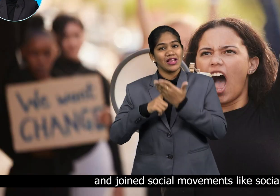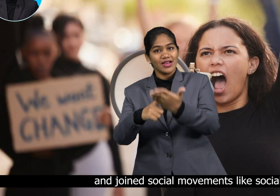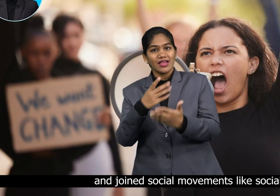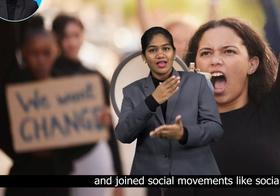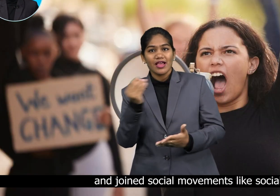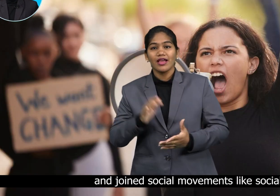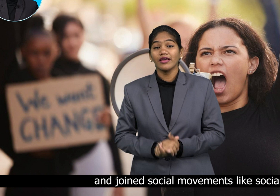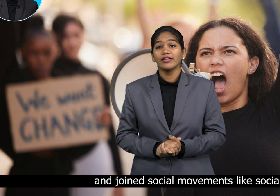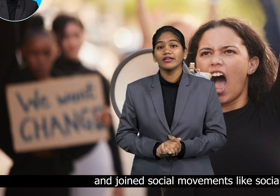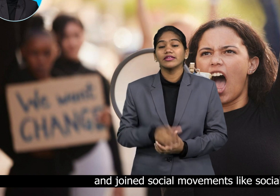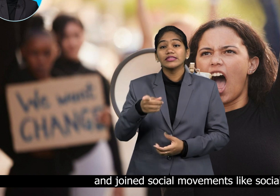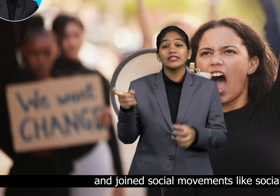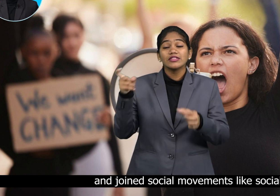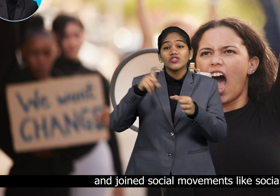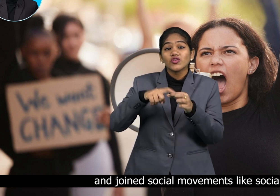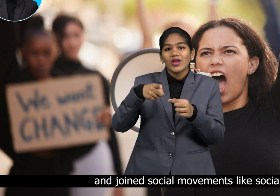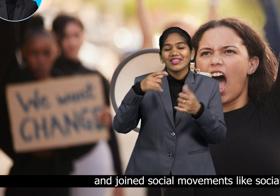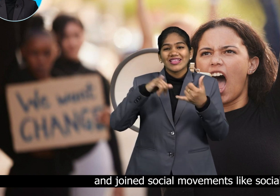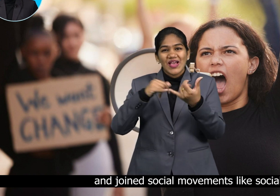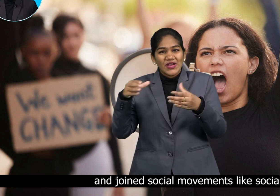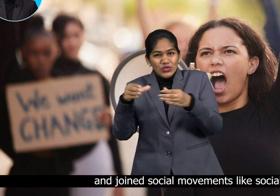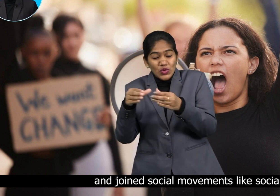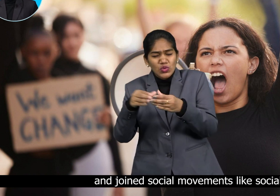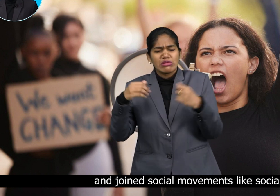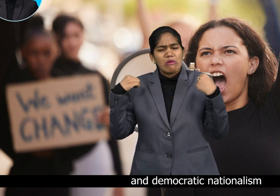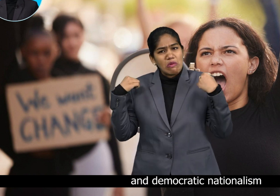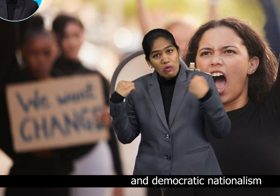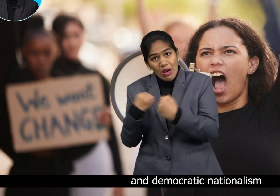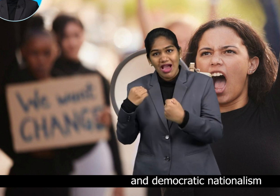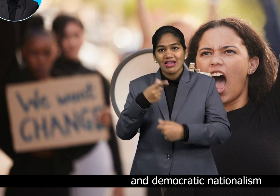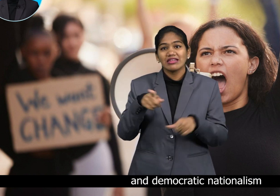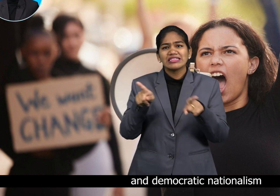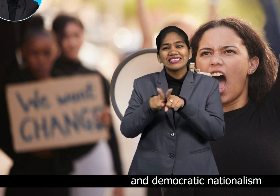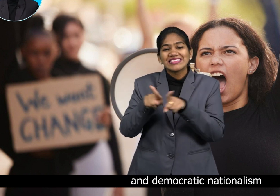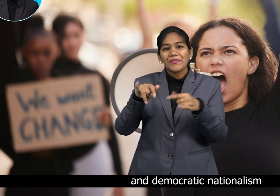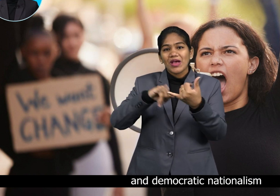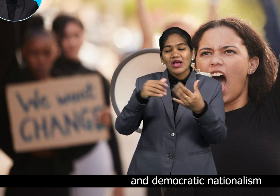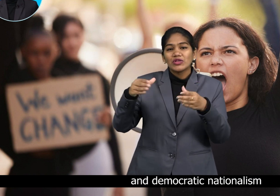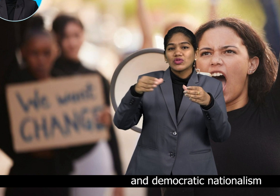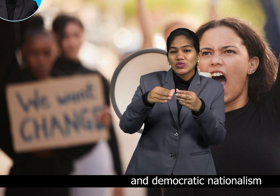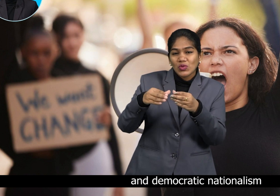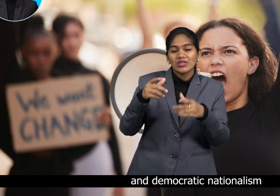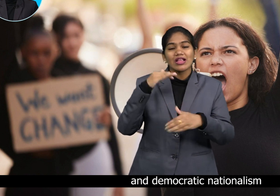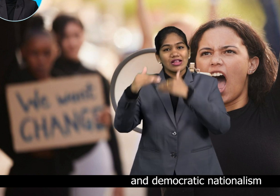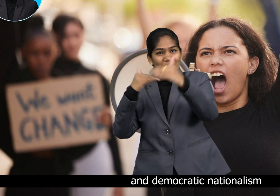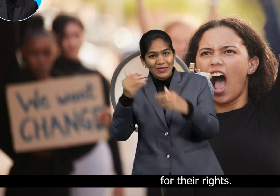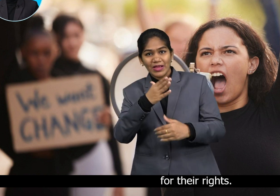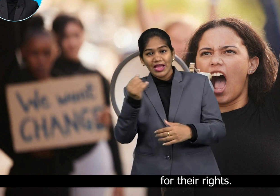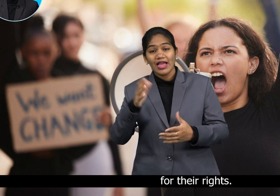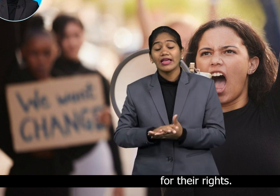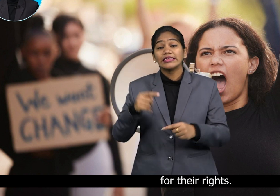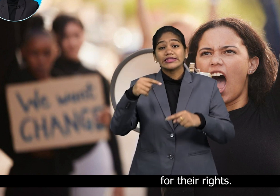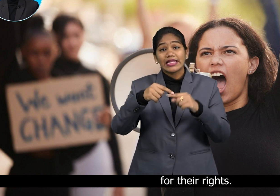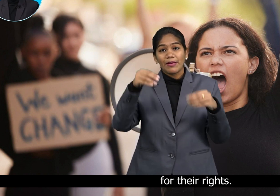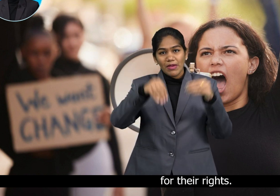joined social movements like socialism and democratic nationalism for